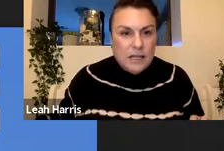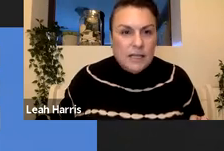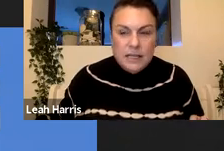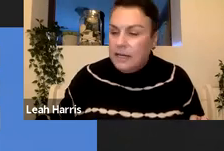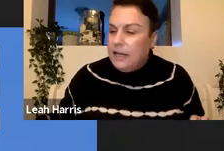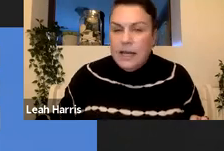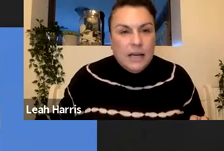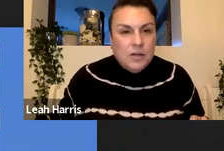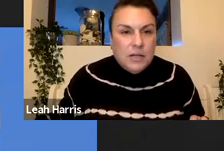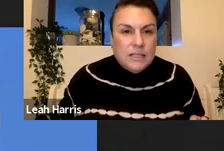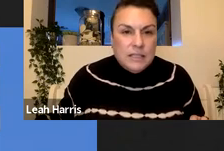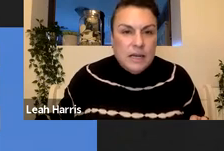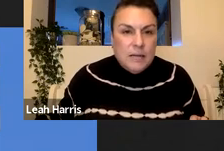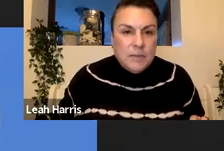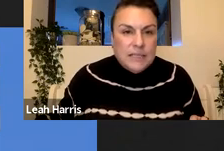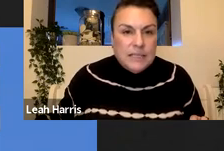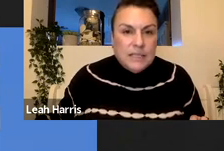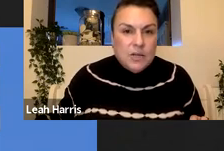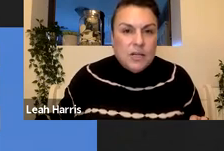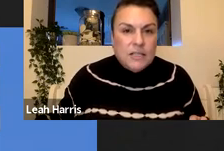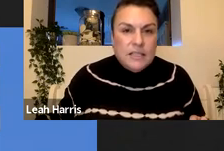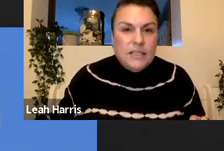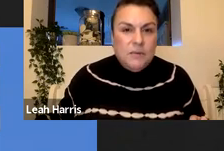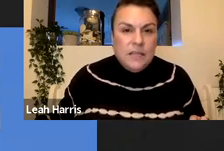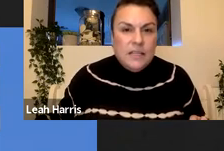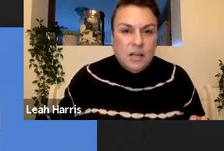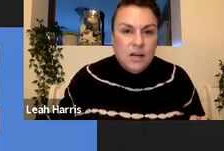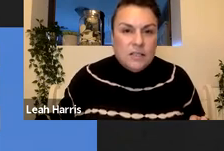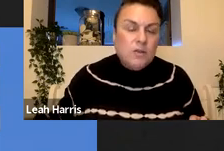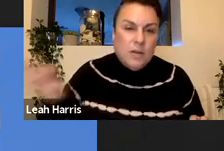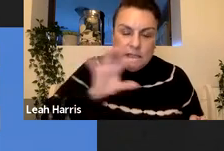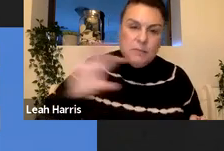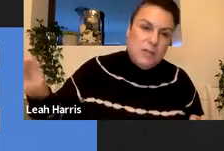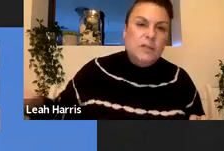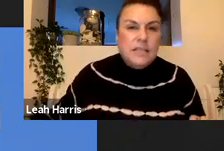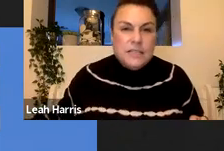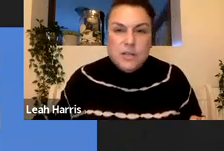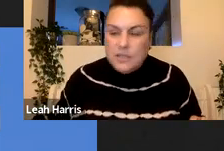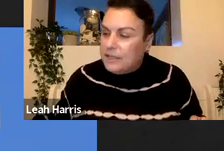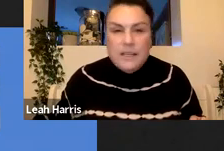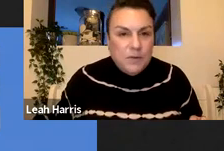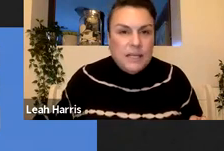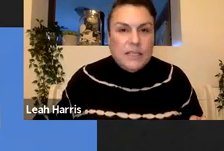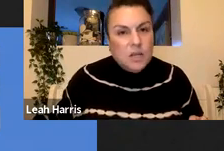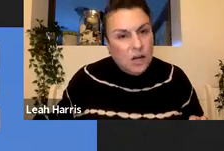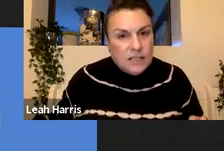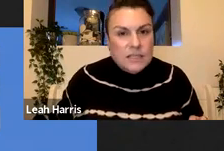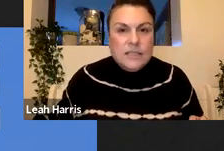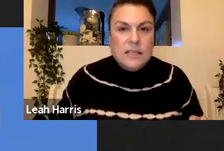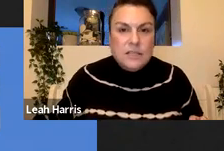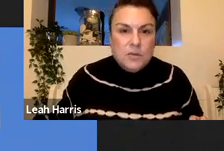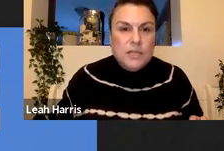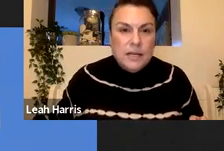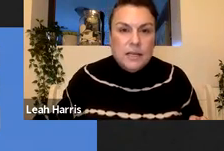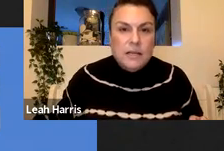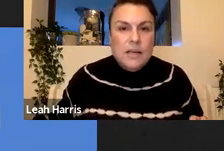words on it and across the top it says there are significant costs or across the middle it says there are significant costs